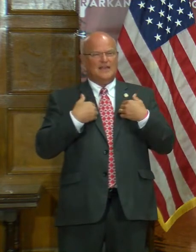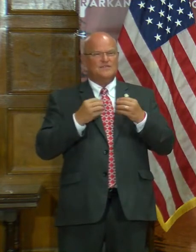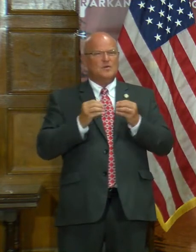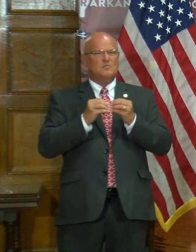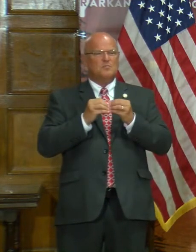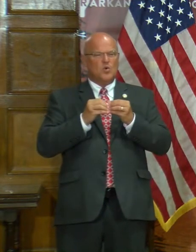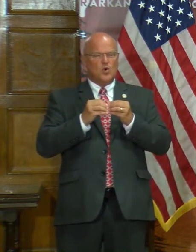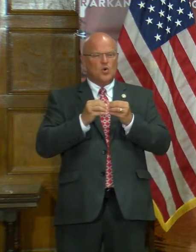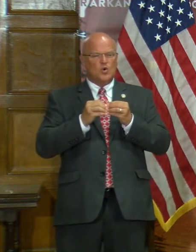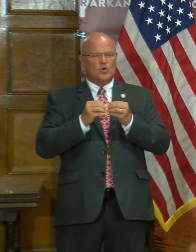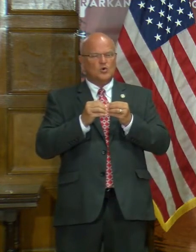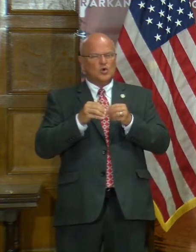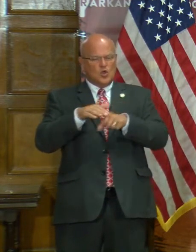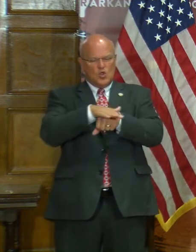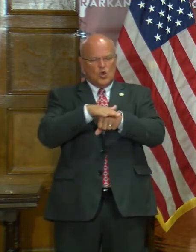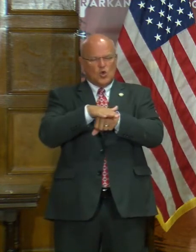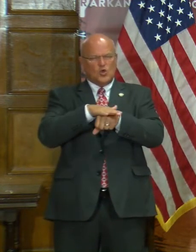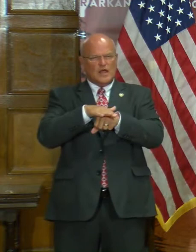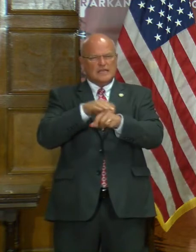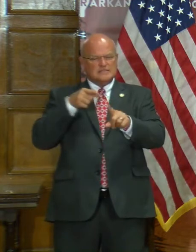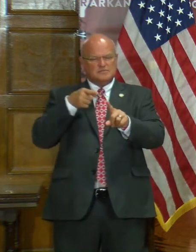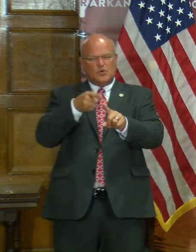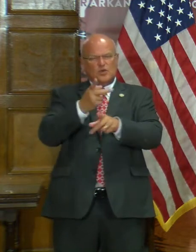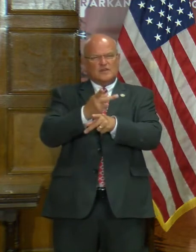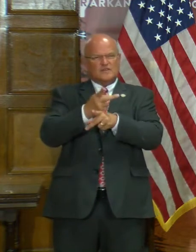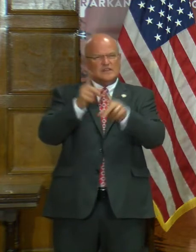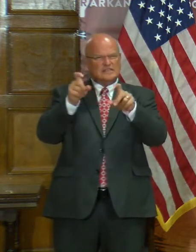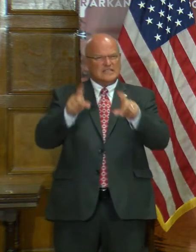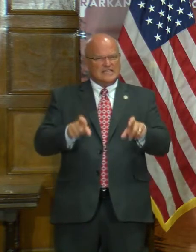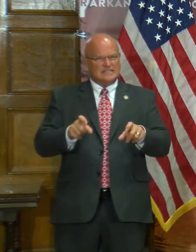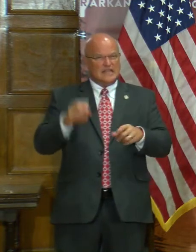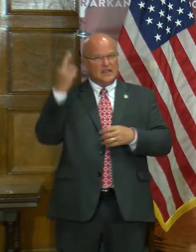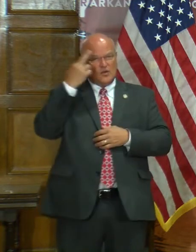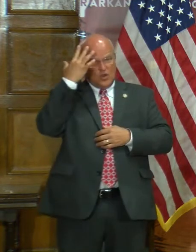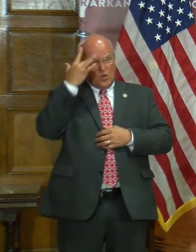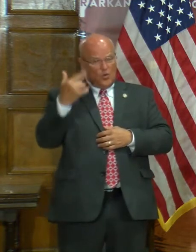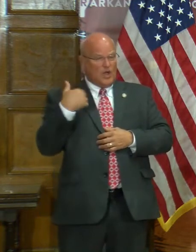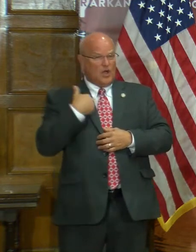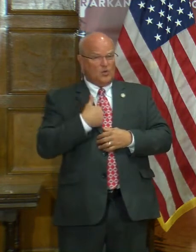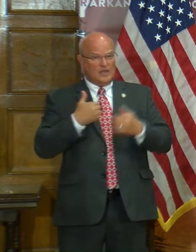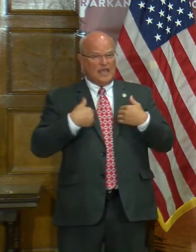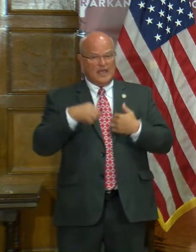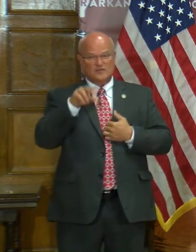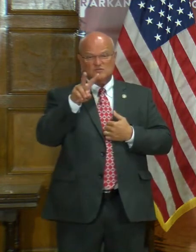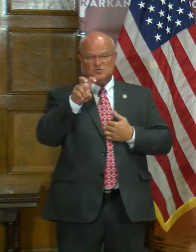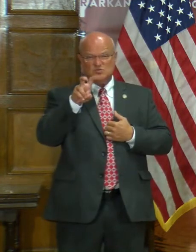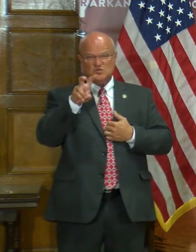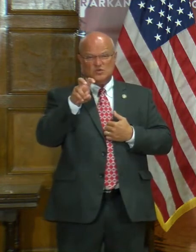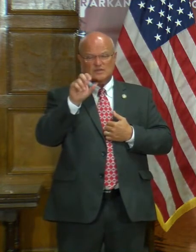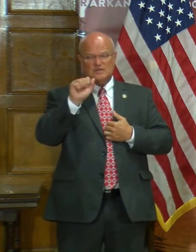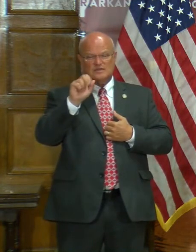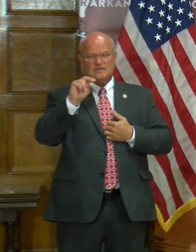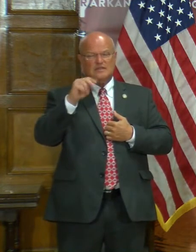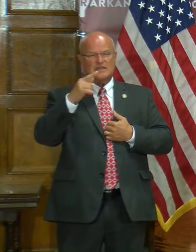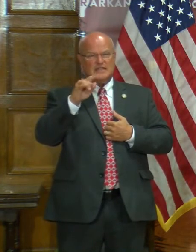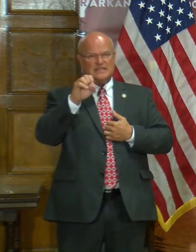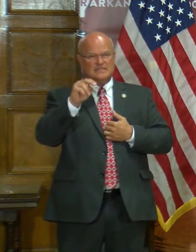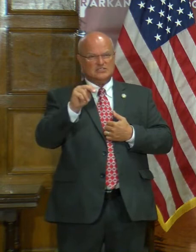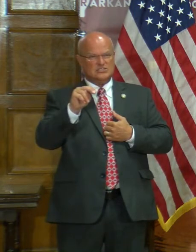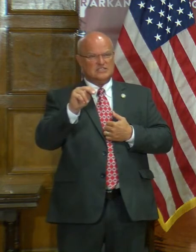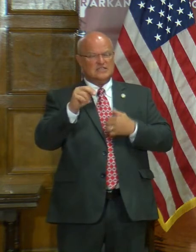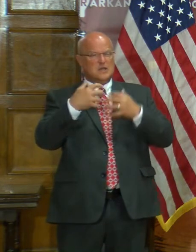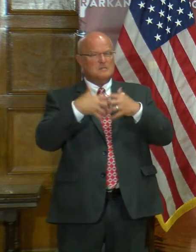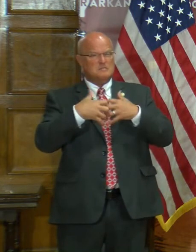more localized point of care testing. And that's one of the reasons that we've have 200 antigen point of care